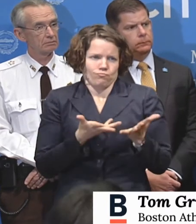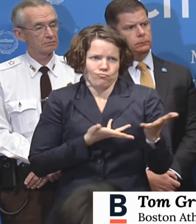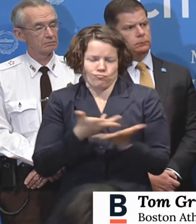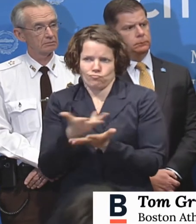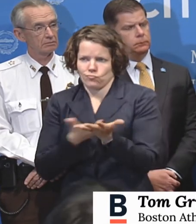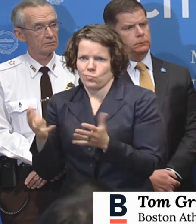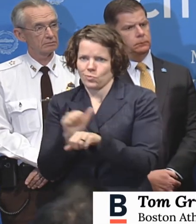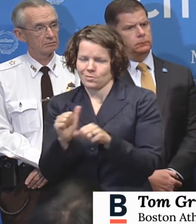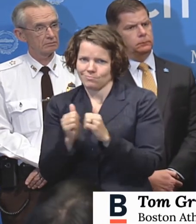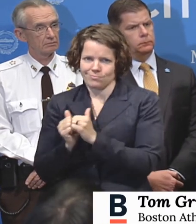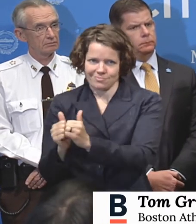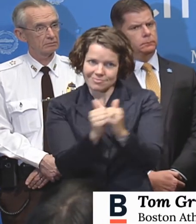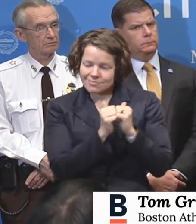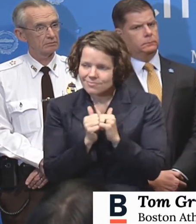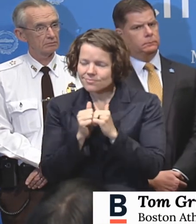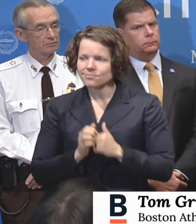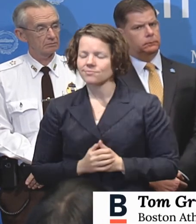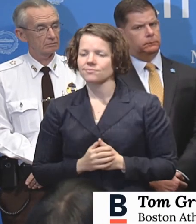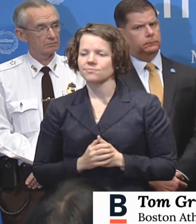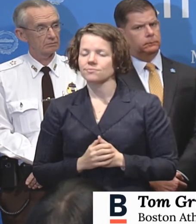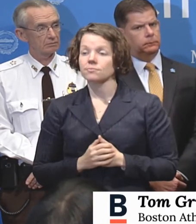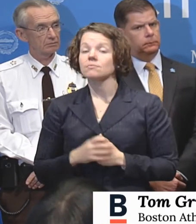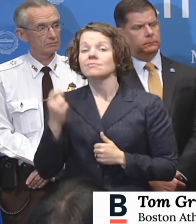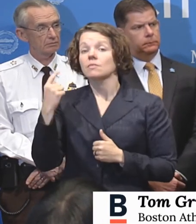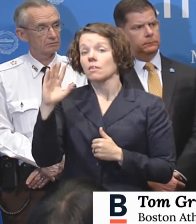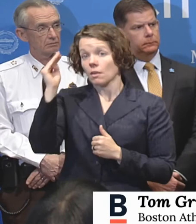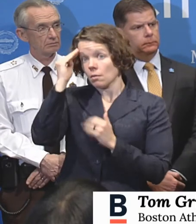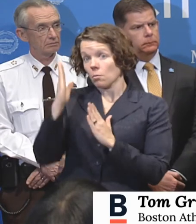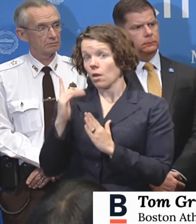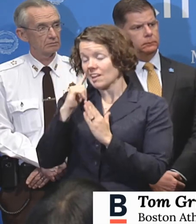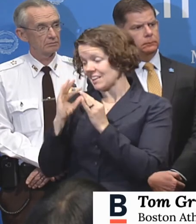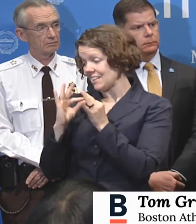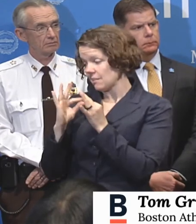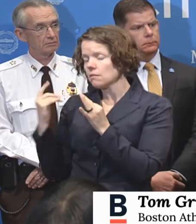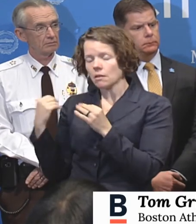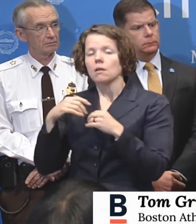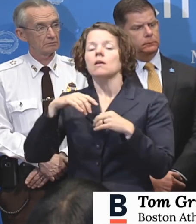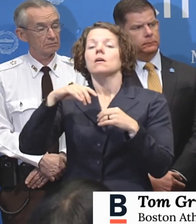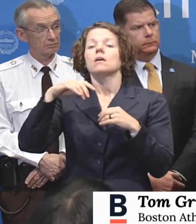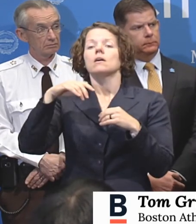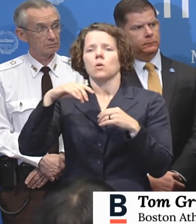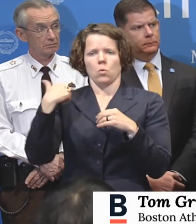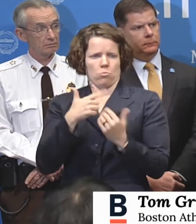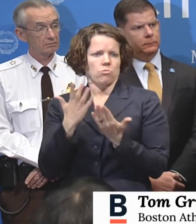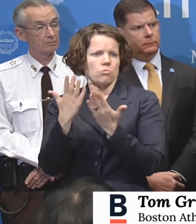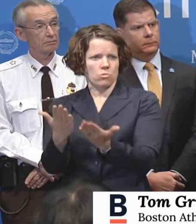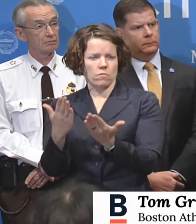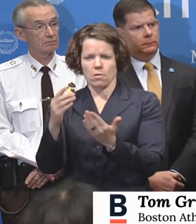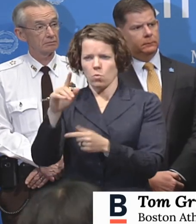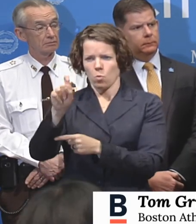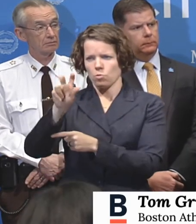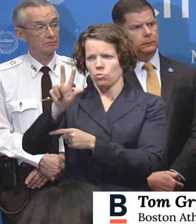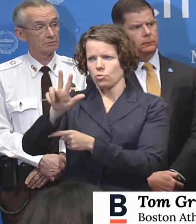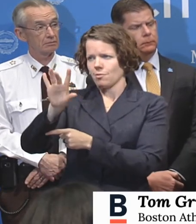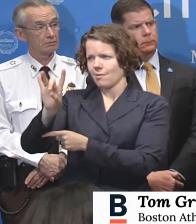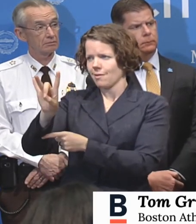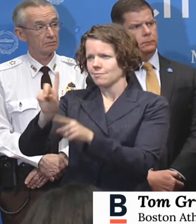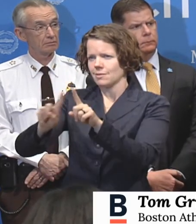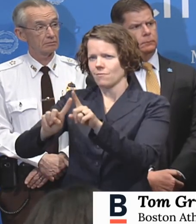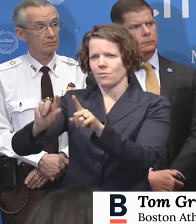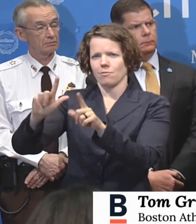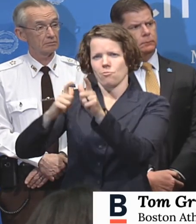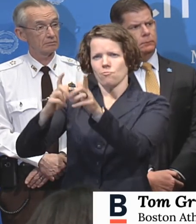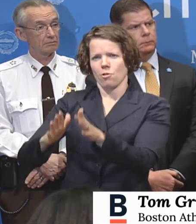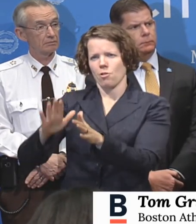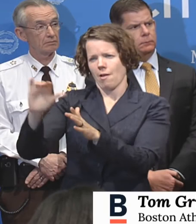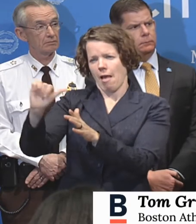To move to what the mayor spoke of before, offering deferrals to 138 athletes, to look at it more broadly